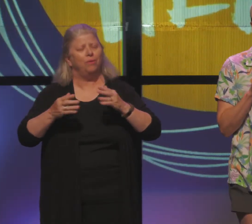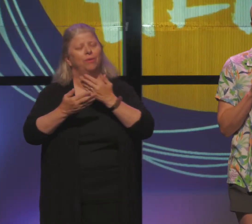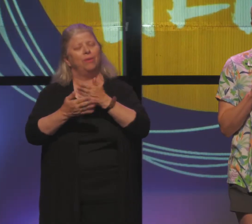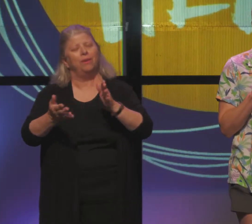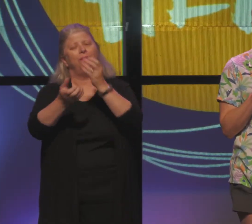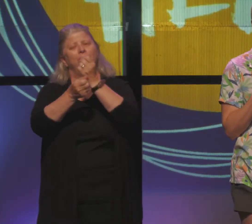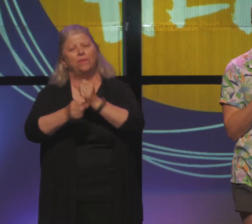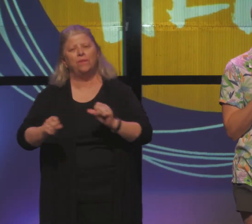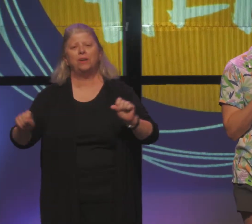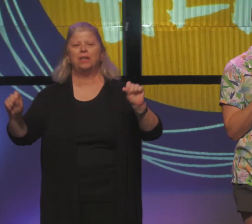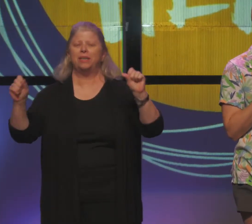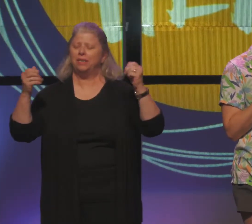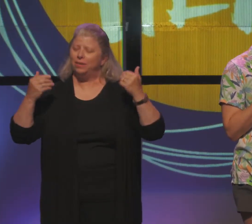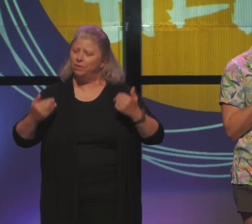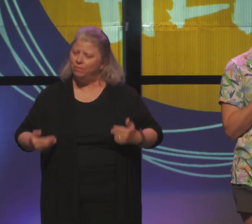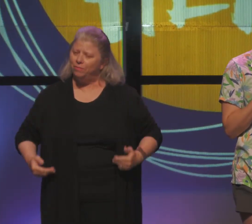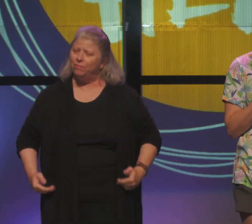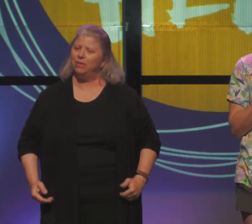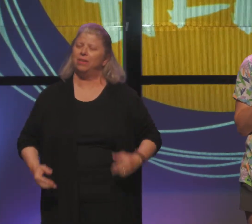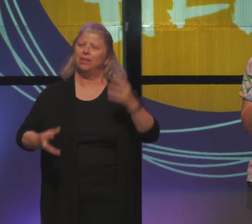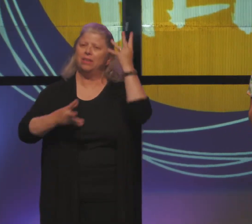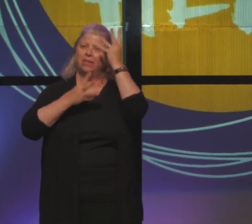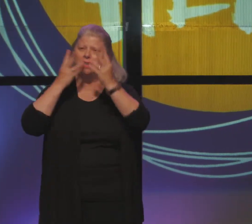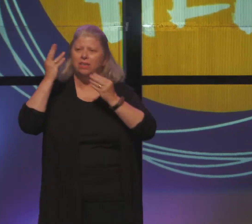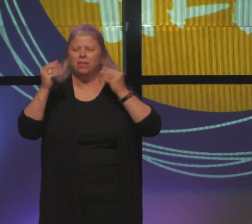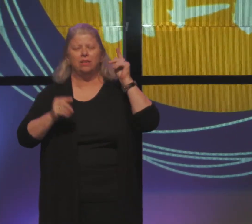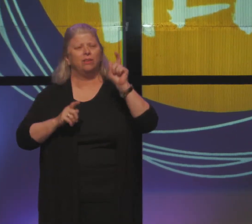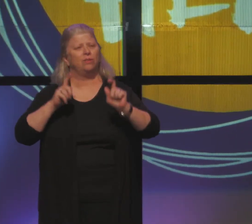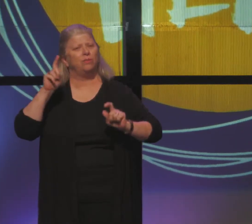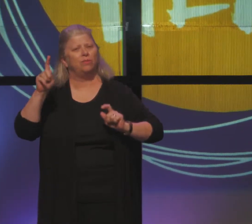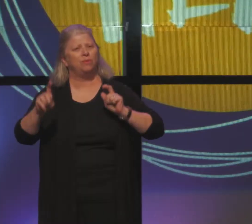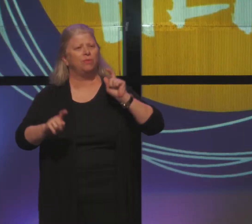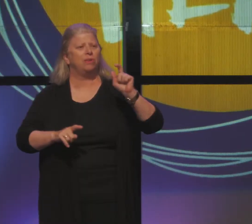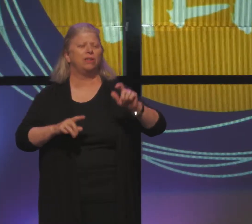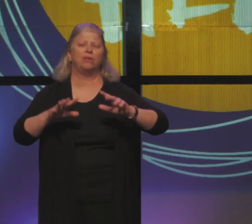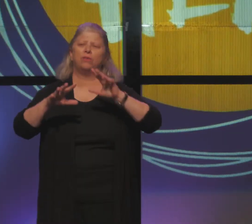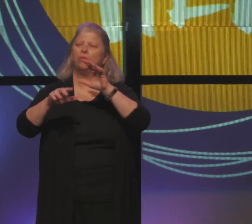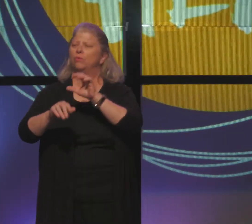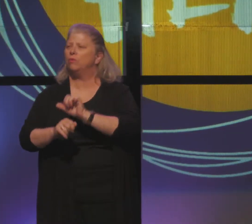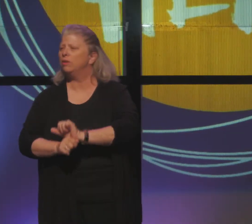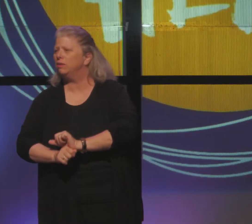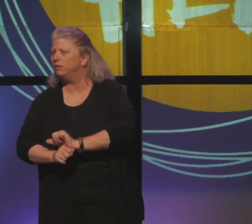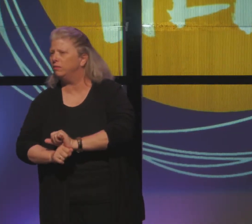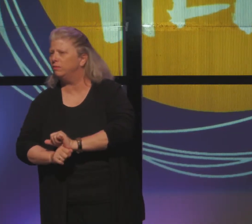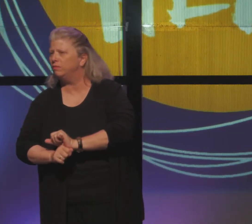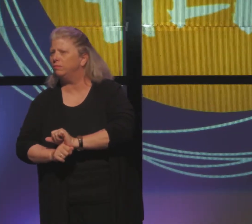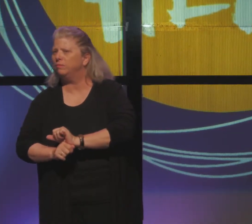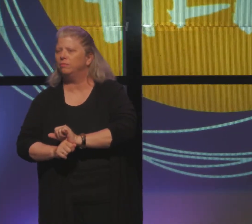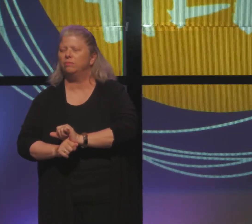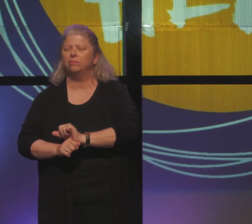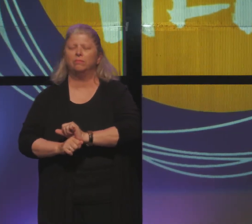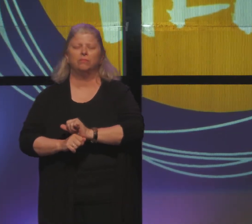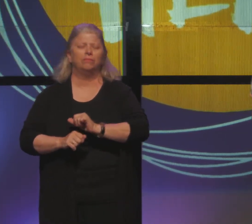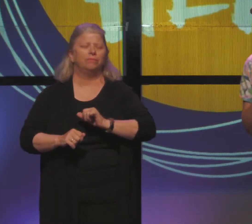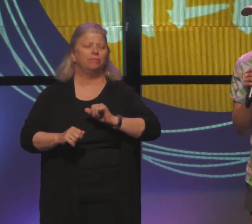to be and to sit with questions of tradition, to sit